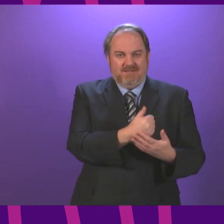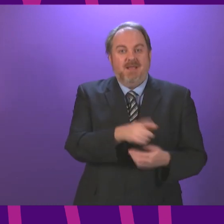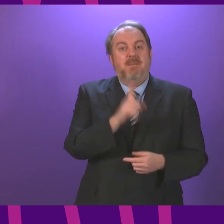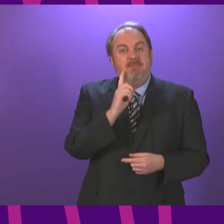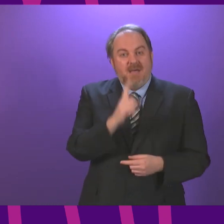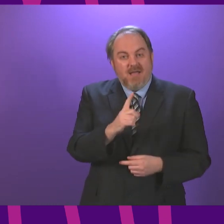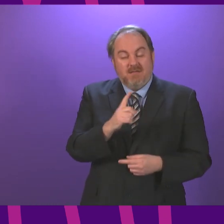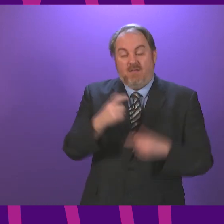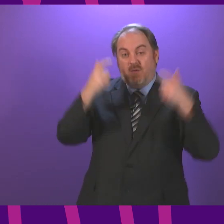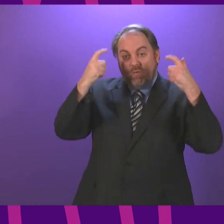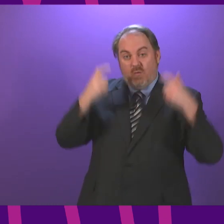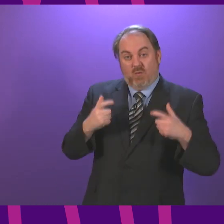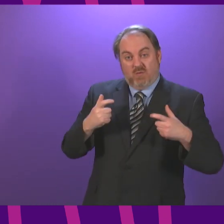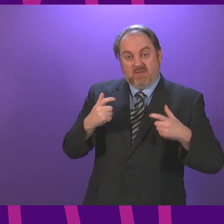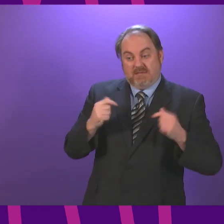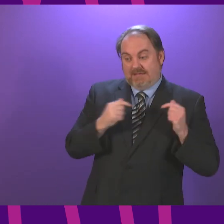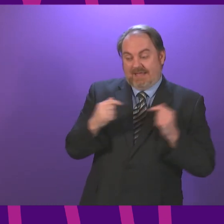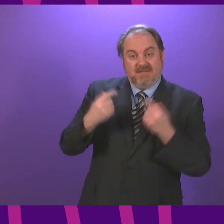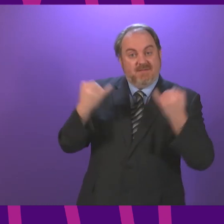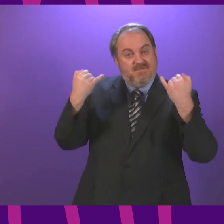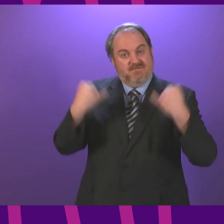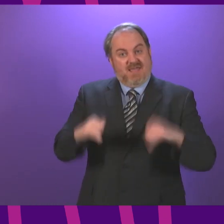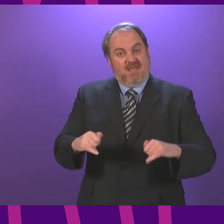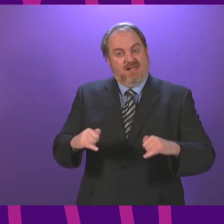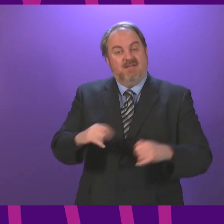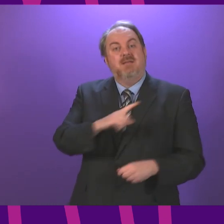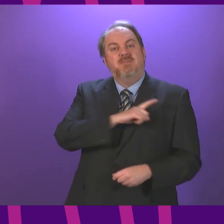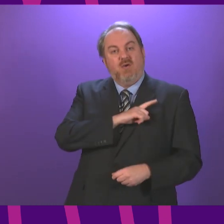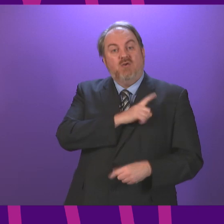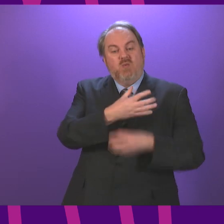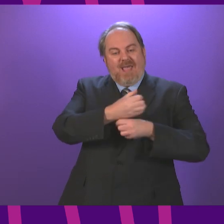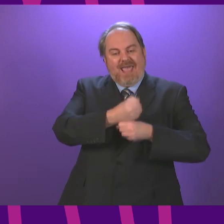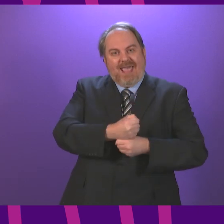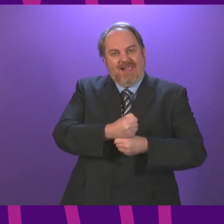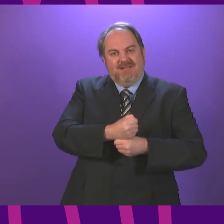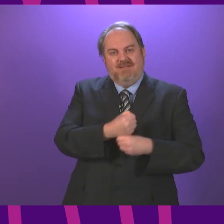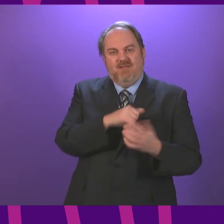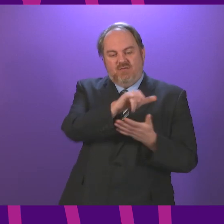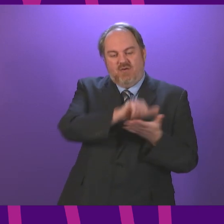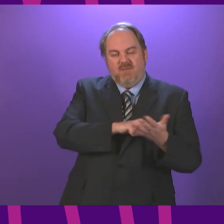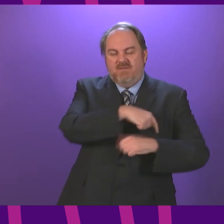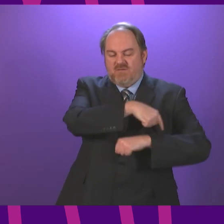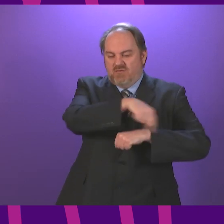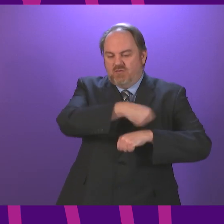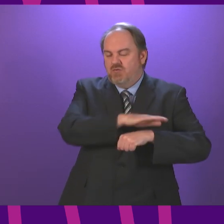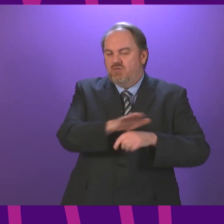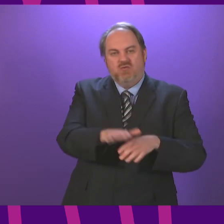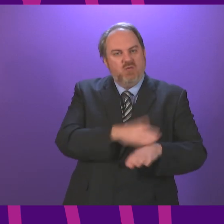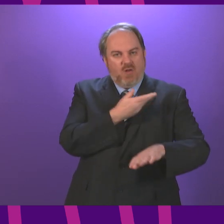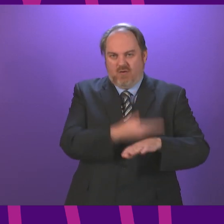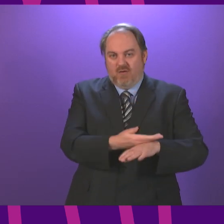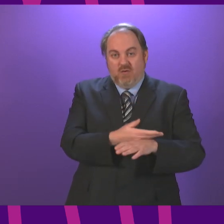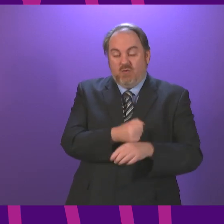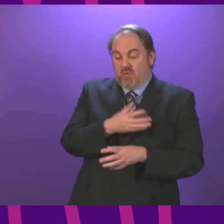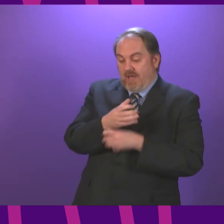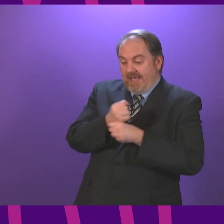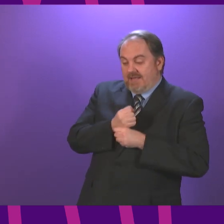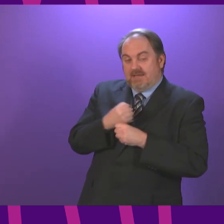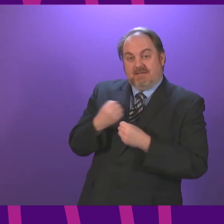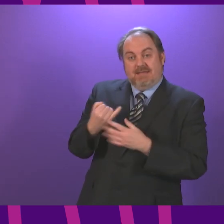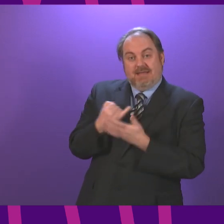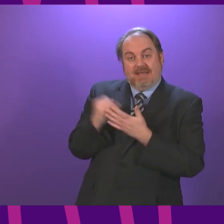late, because this government withheld crucial documents for so long. They withheld documents from their own lawyers, they